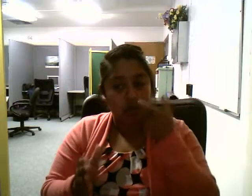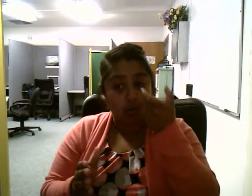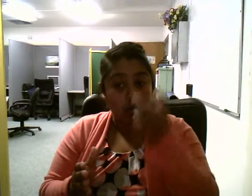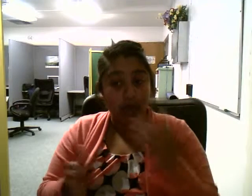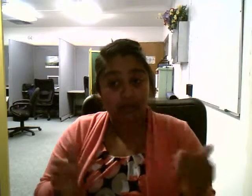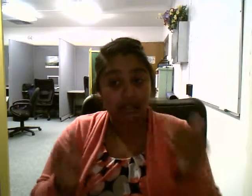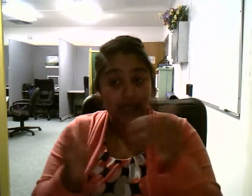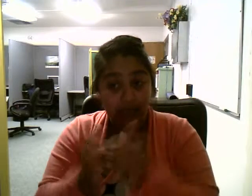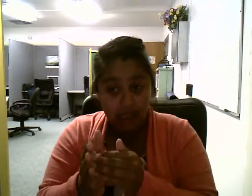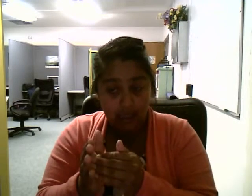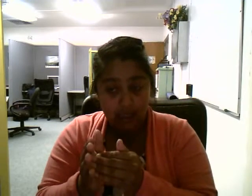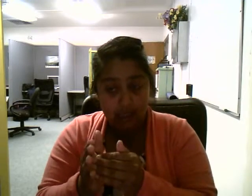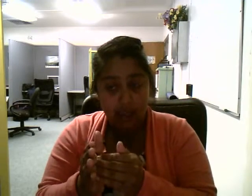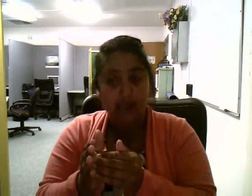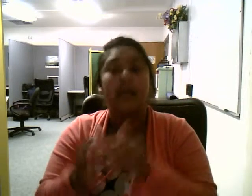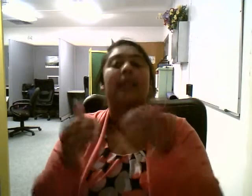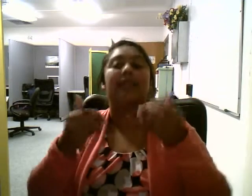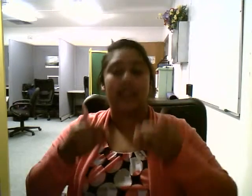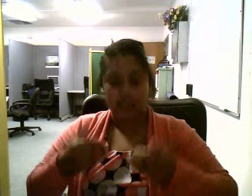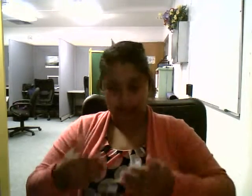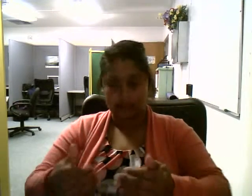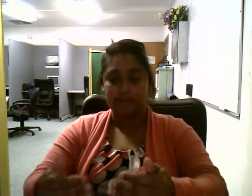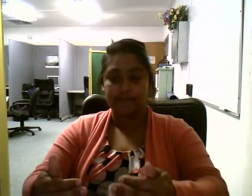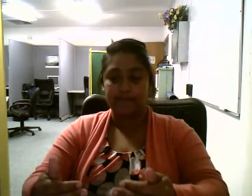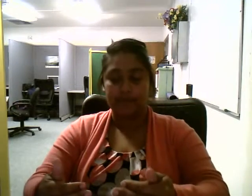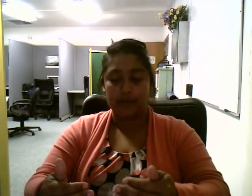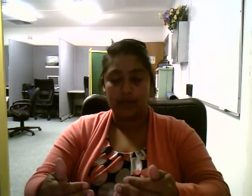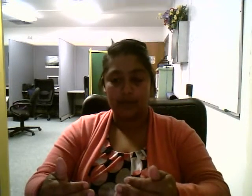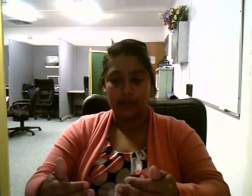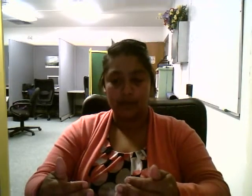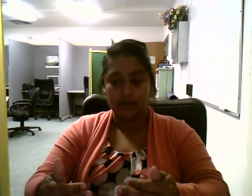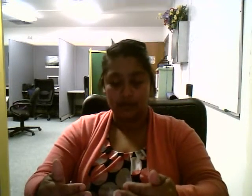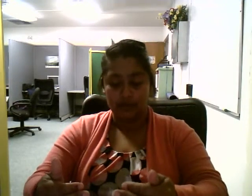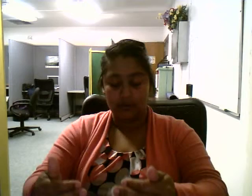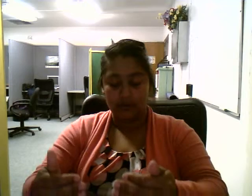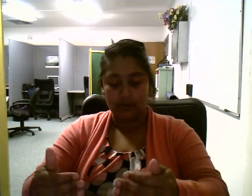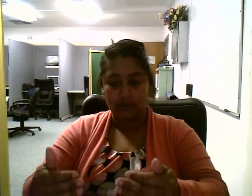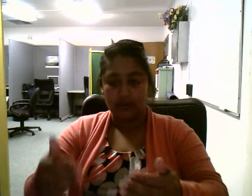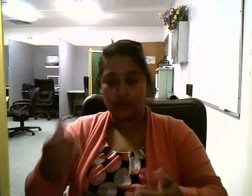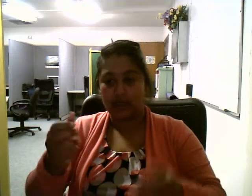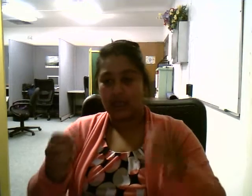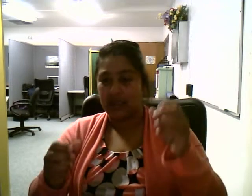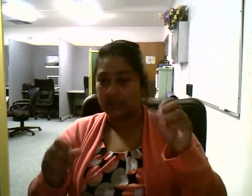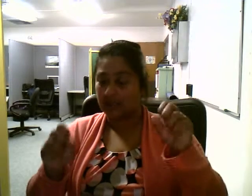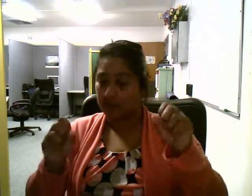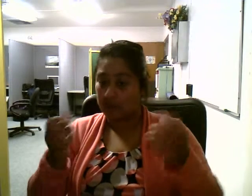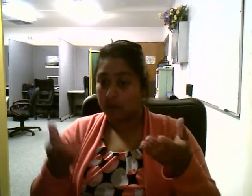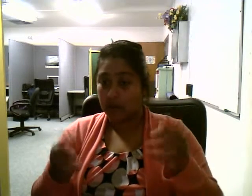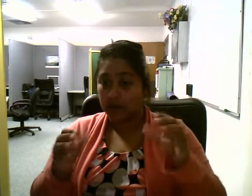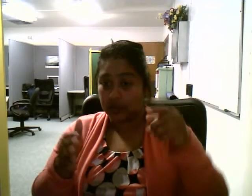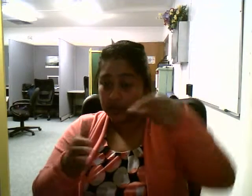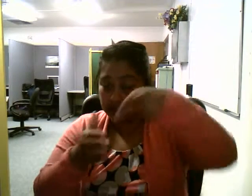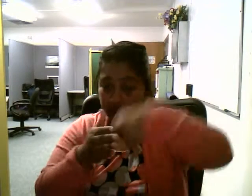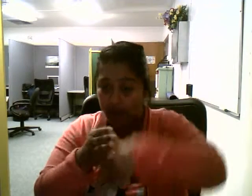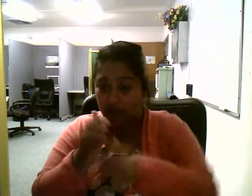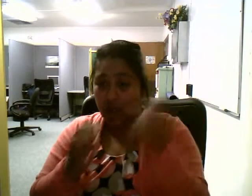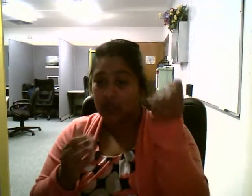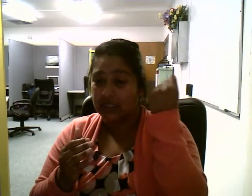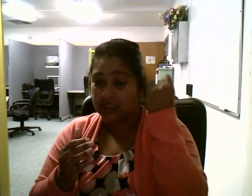before they continue. And that way, I think there can be some deeper understanding about the reasons why we're doing the things